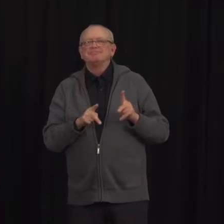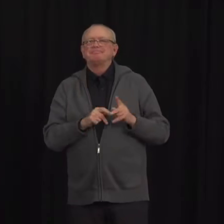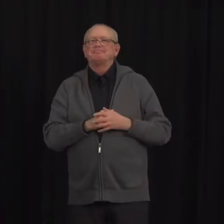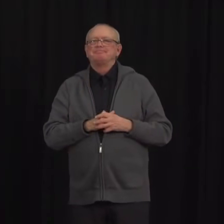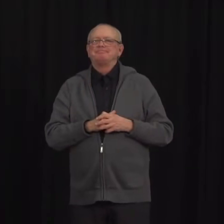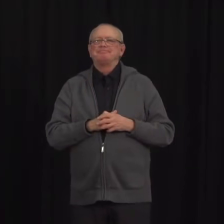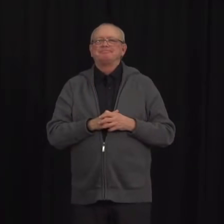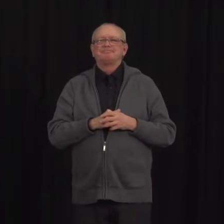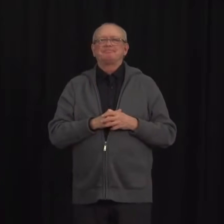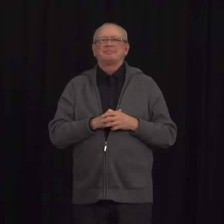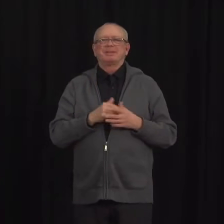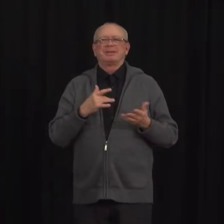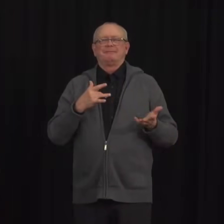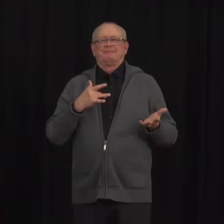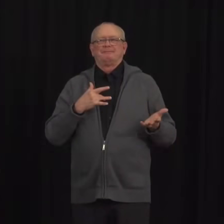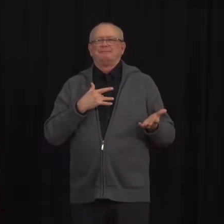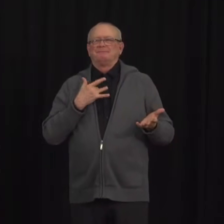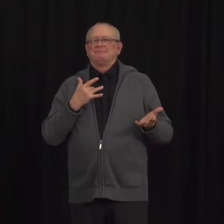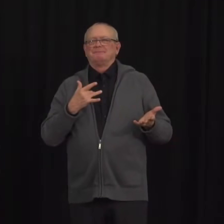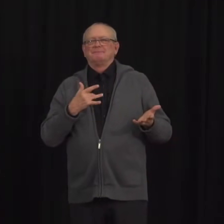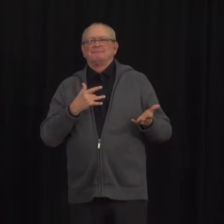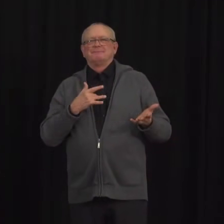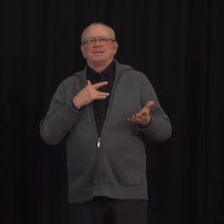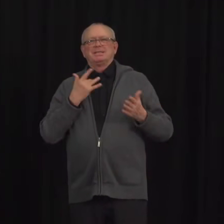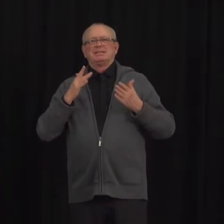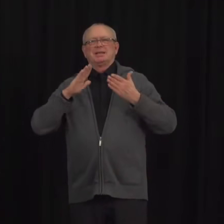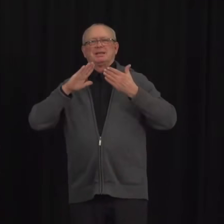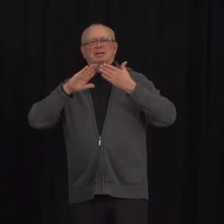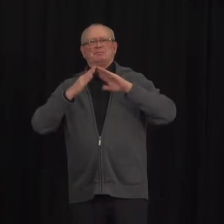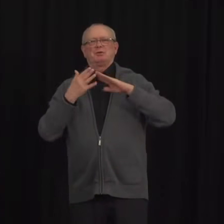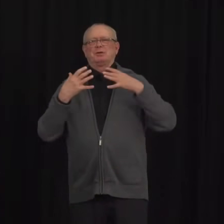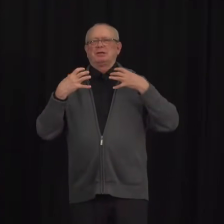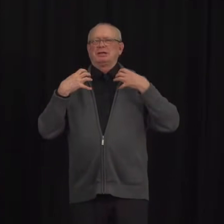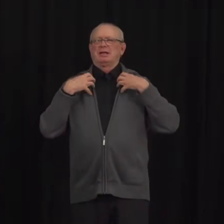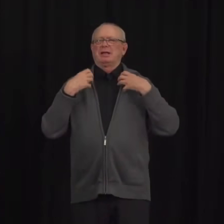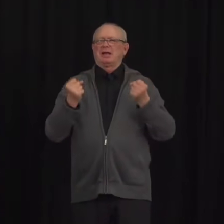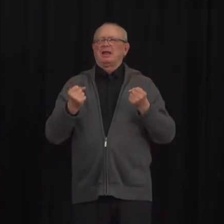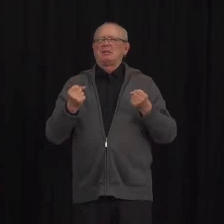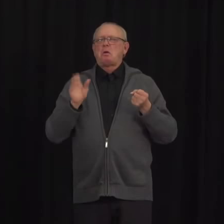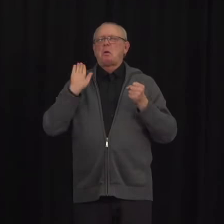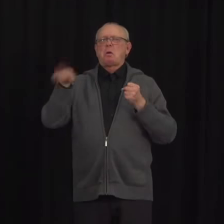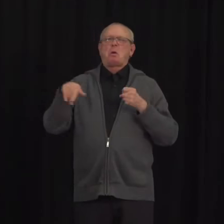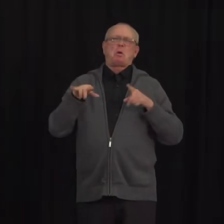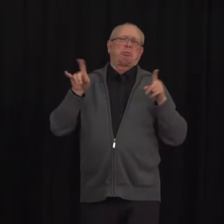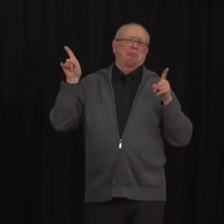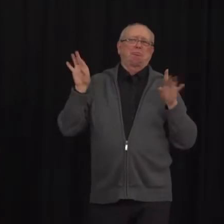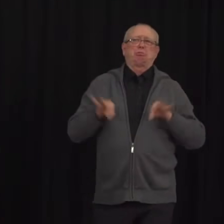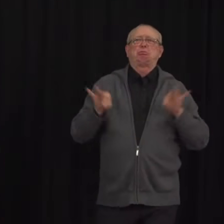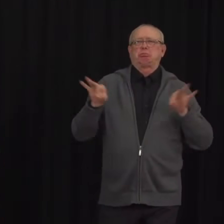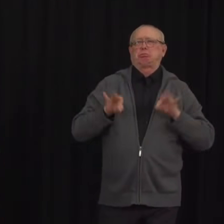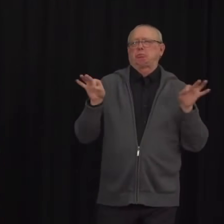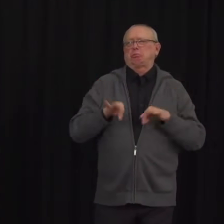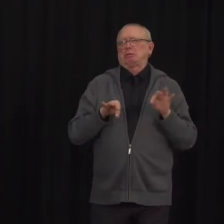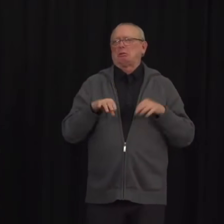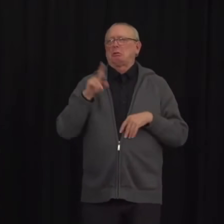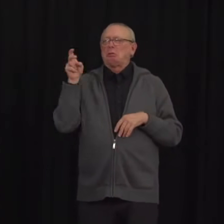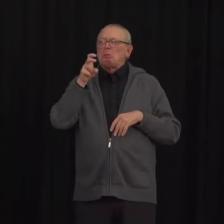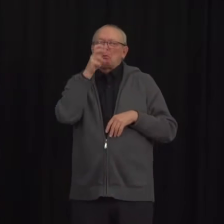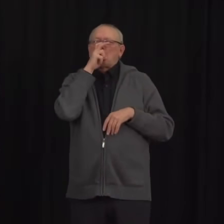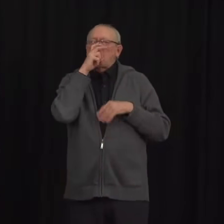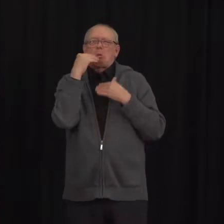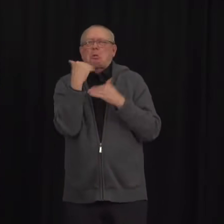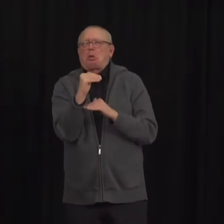think that the health of our communities is being taken lightly and that these measures are not necessary. I